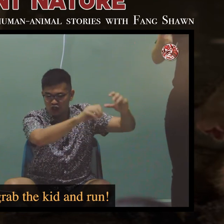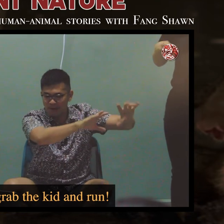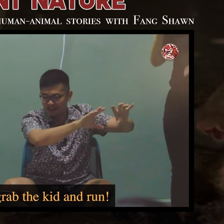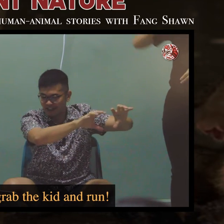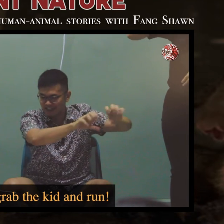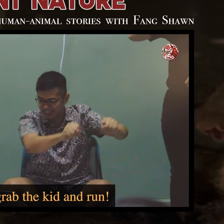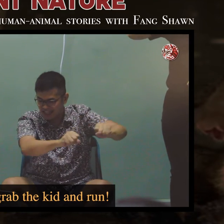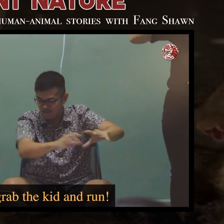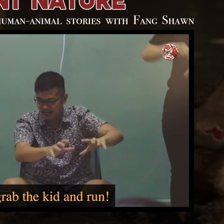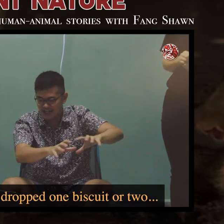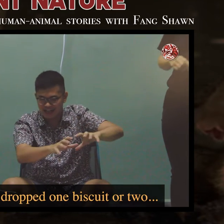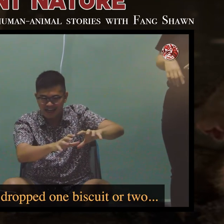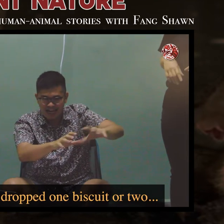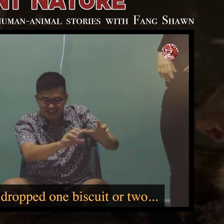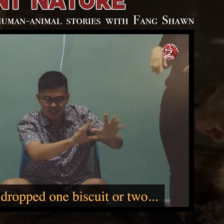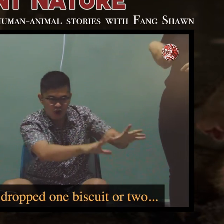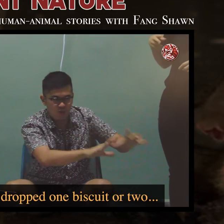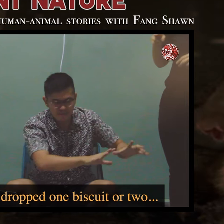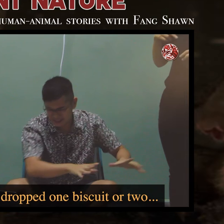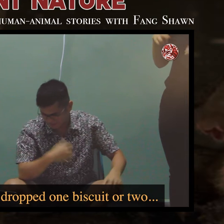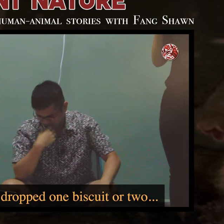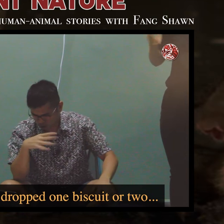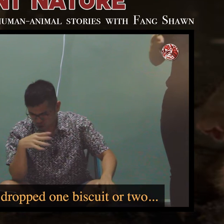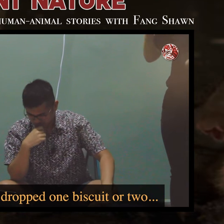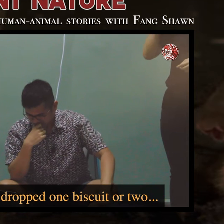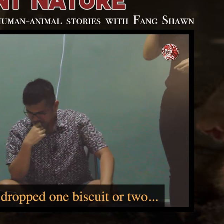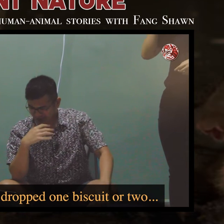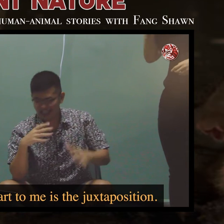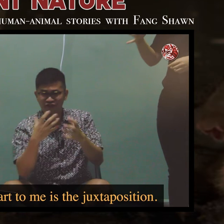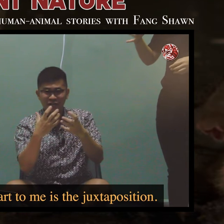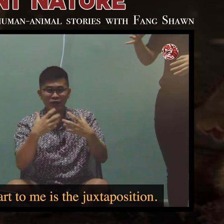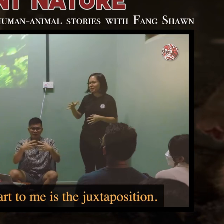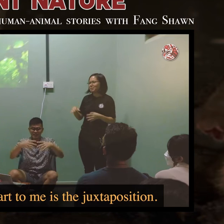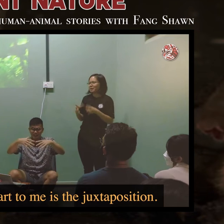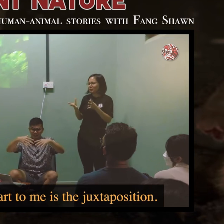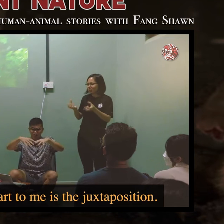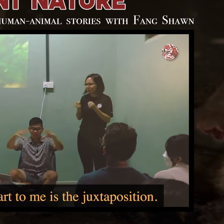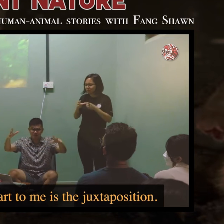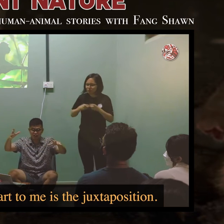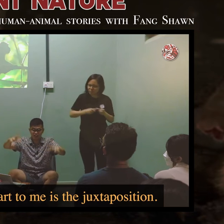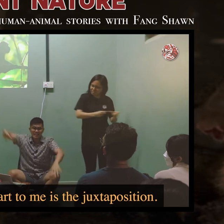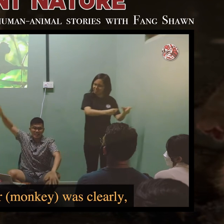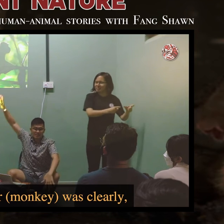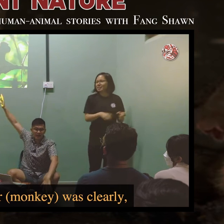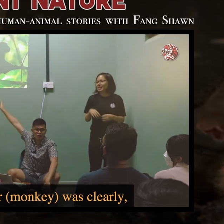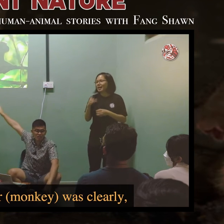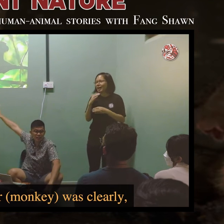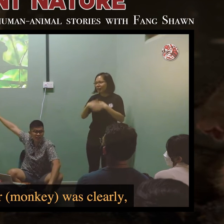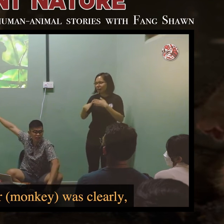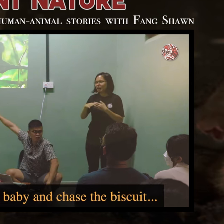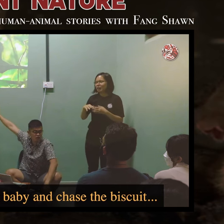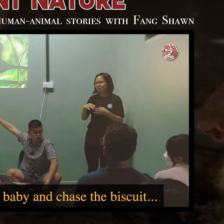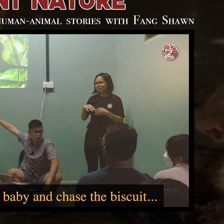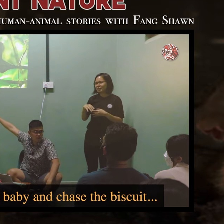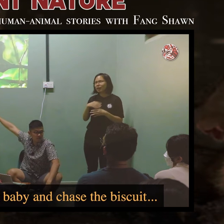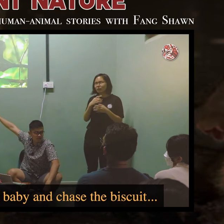was grab the kid and run. And I think they dropped one biscuit or two. And the funny part to me is the juxtaposition. The mother was clearly,